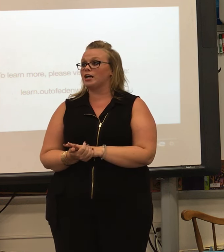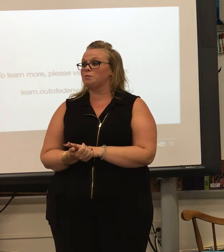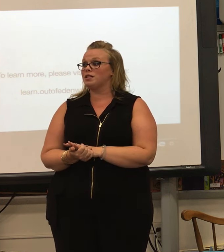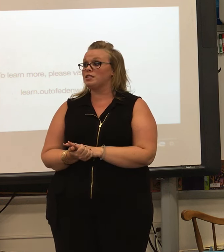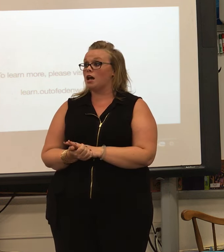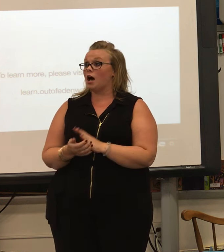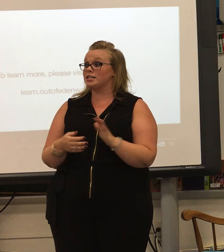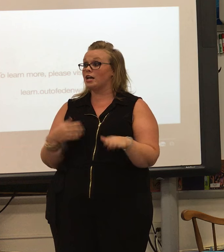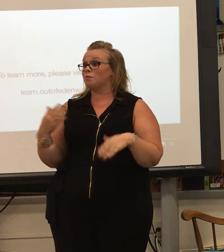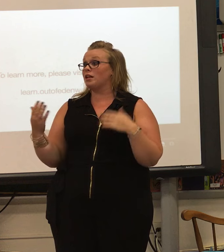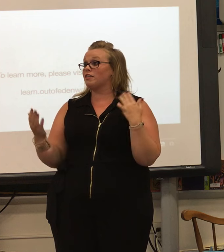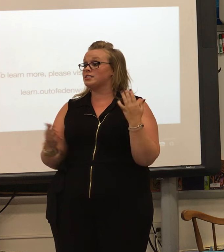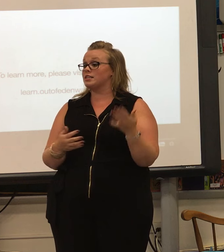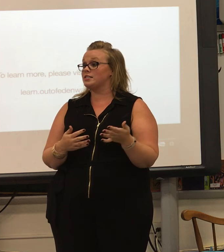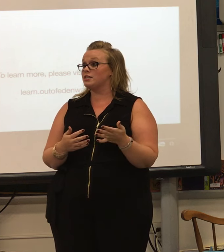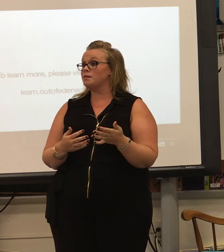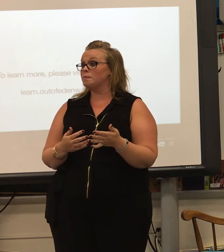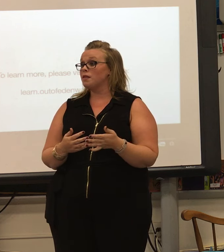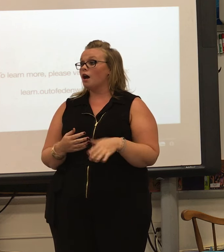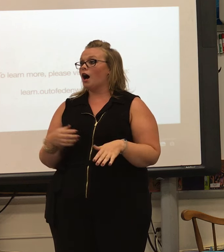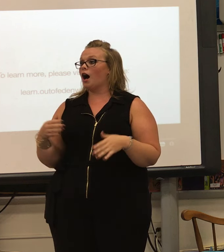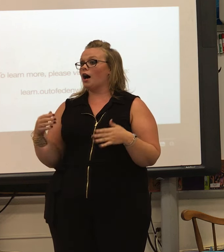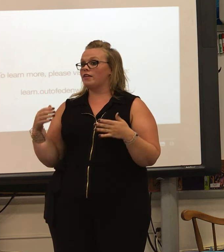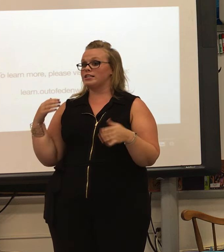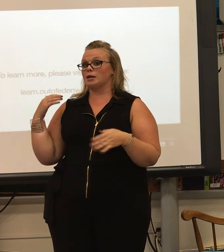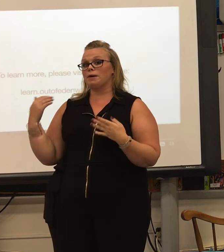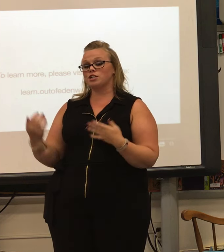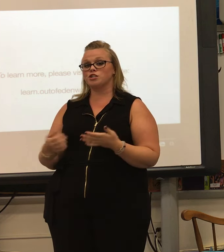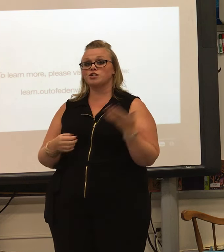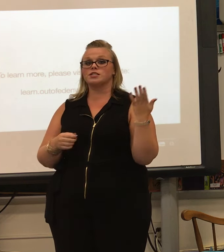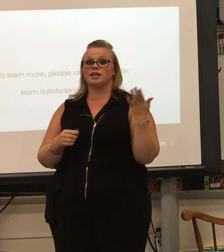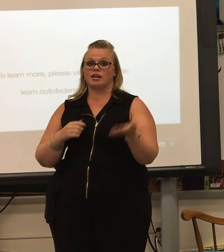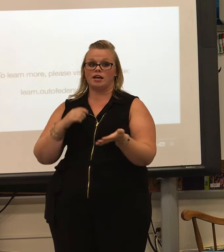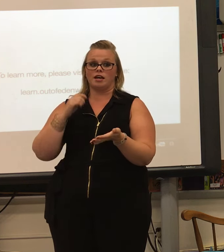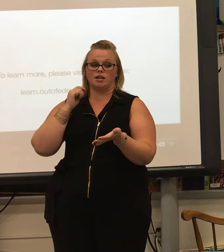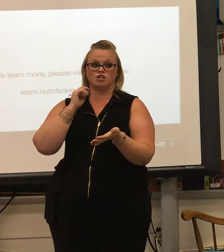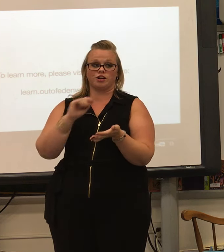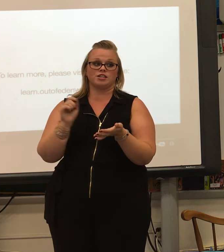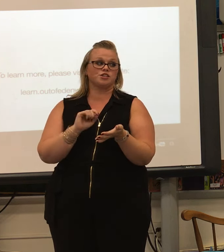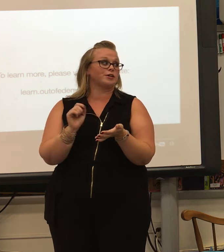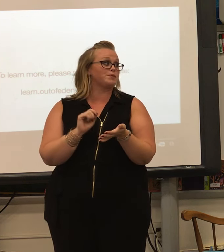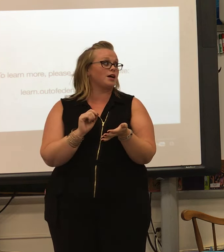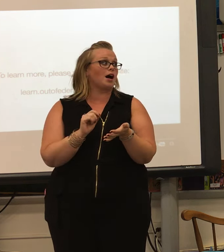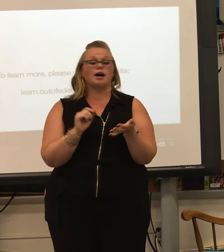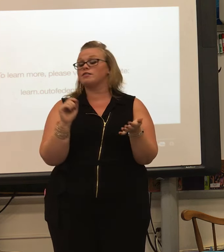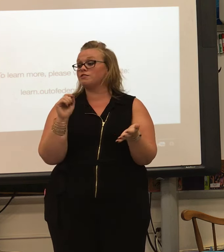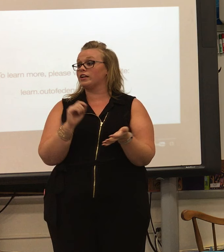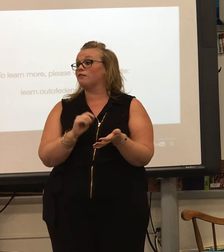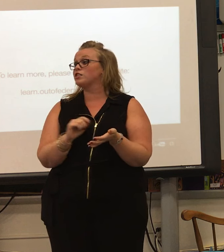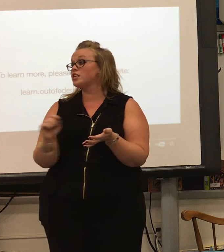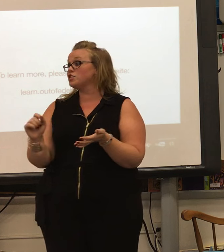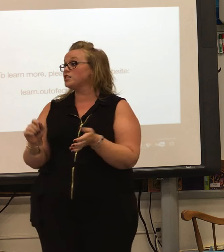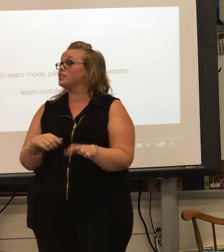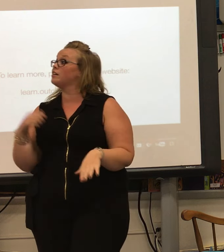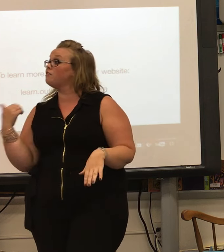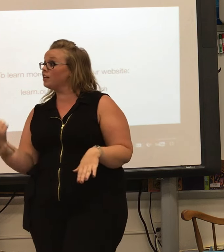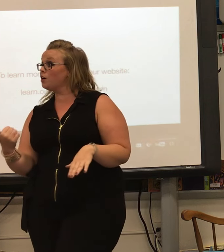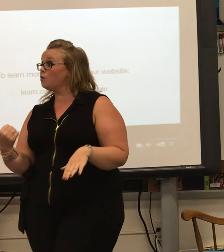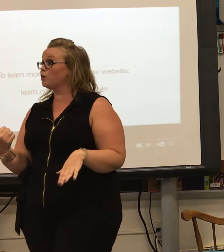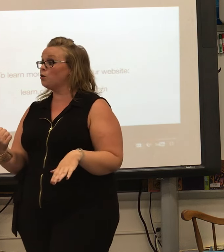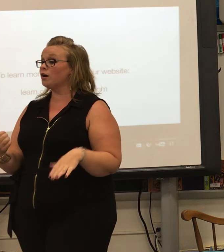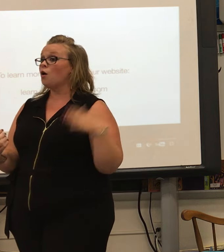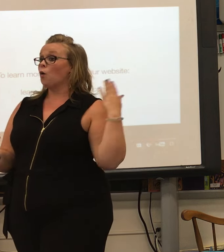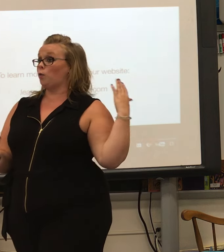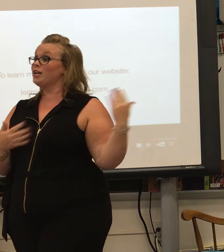accountable for documenting things that they see. They can take pictures, they can transcript different conversations, they can